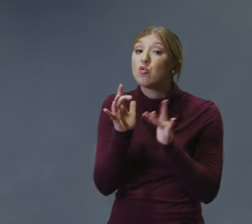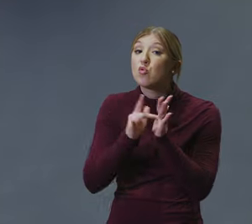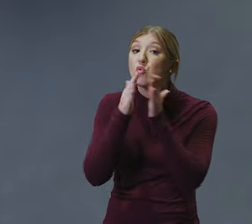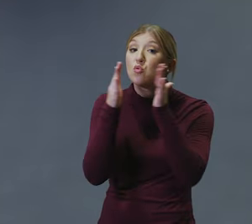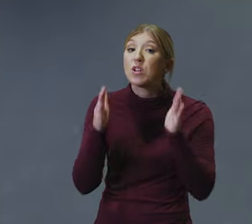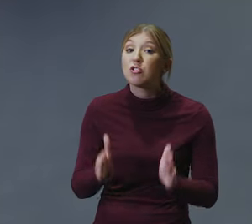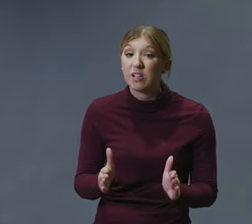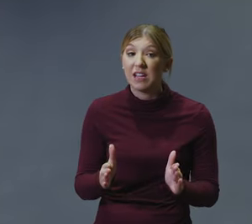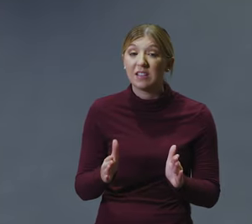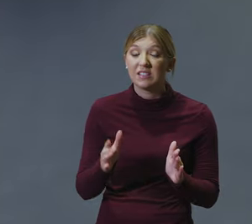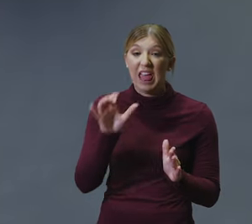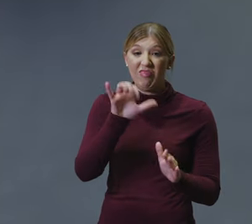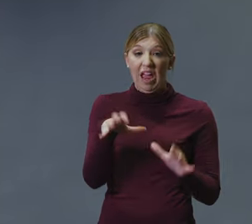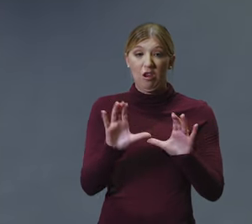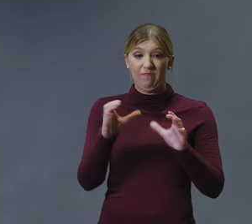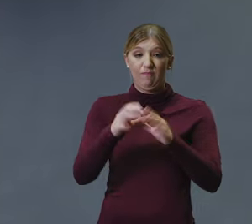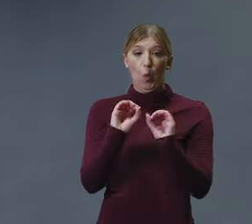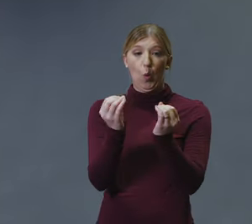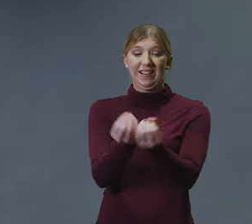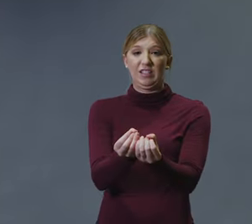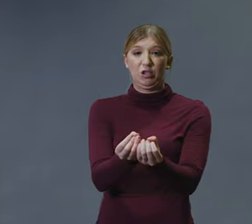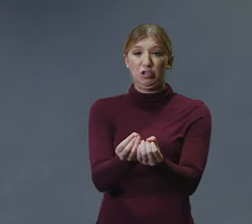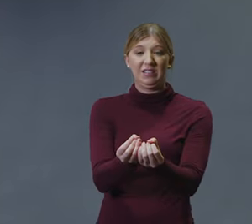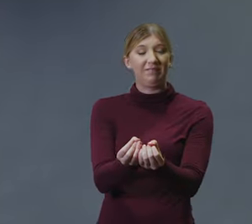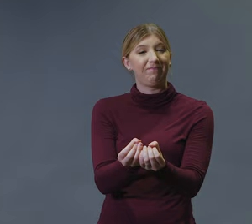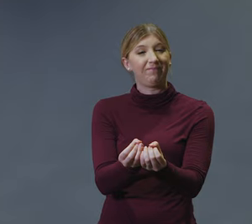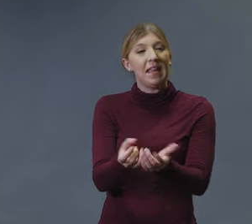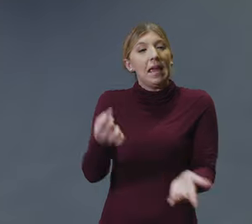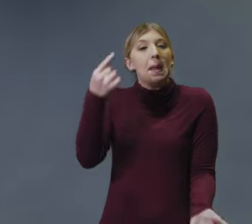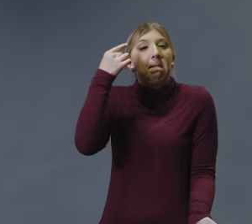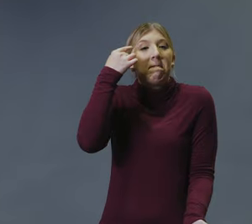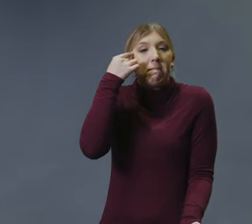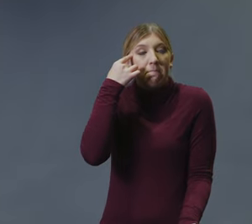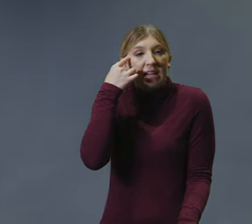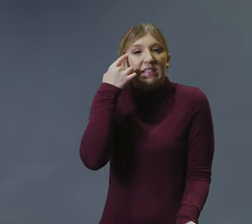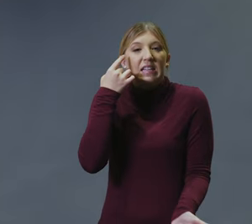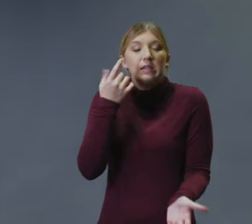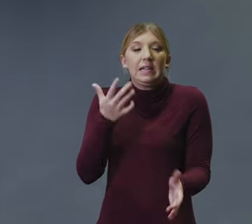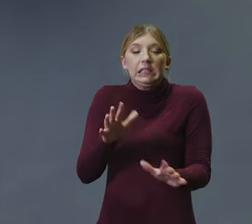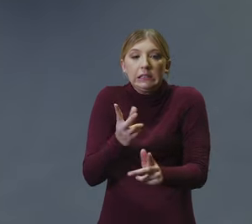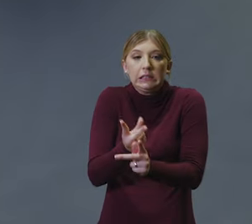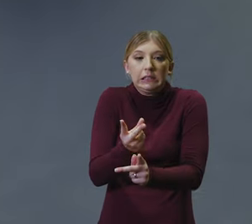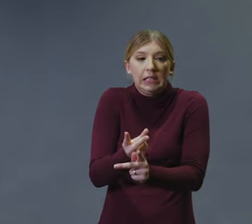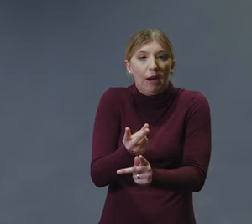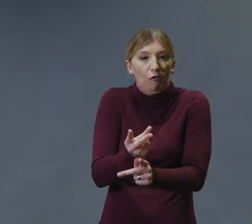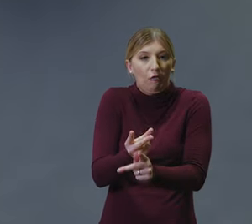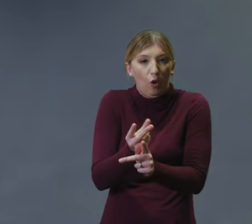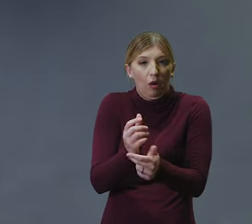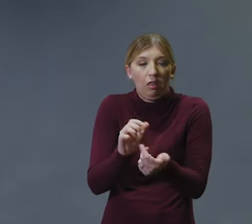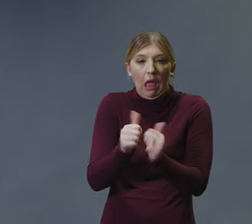there's things about that organization that it makes sense for us to tread lightly and to tread with